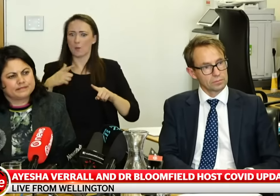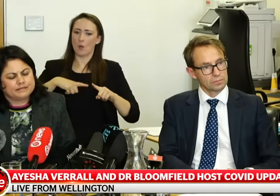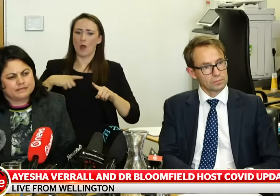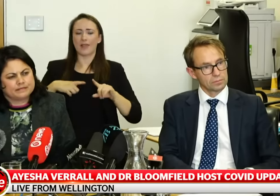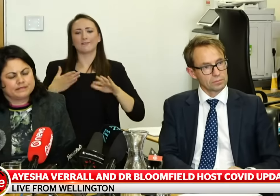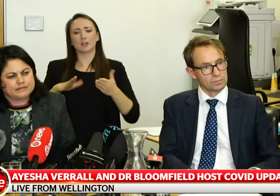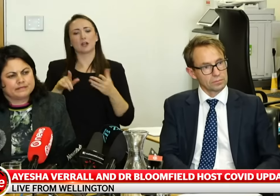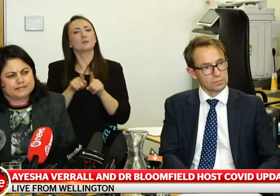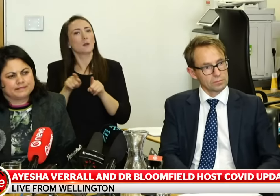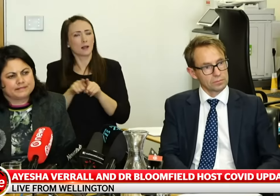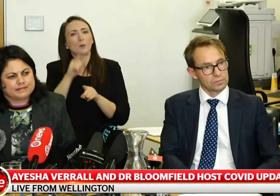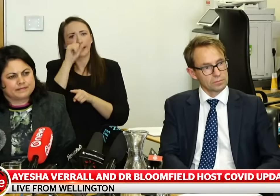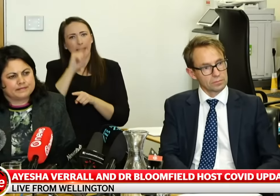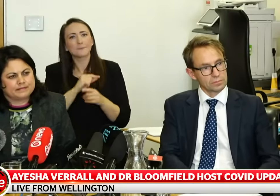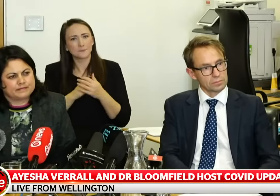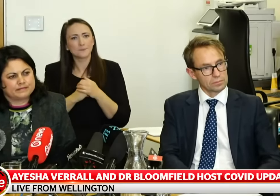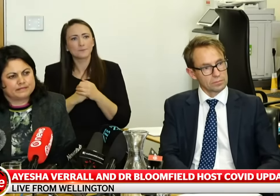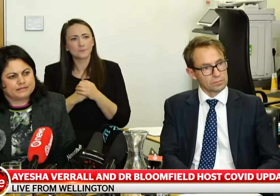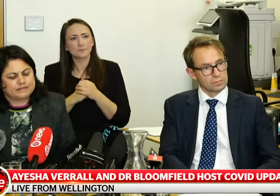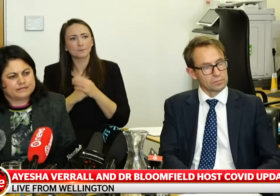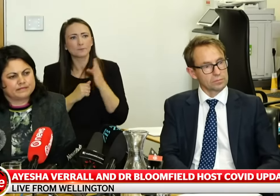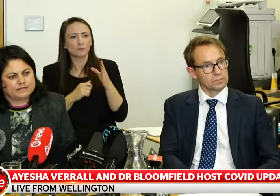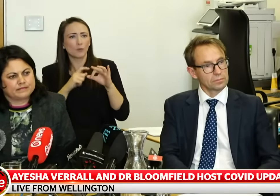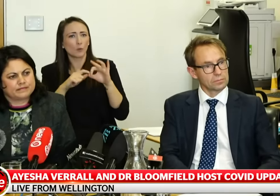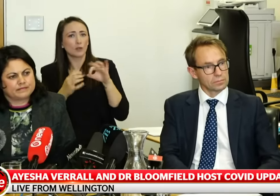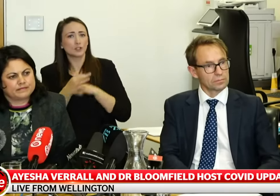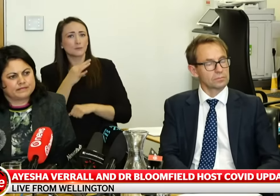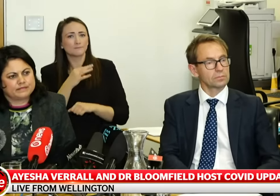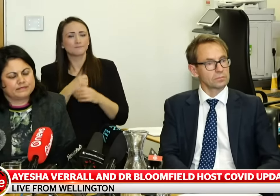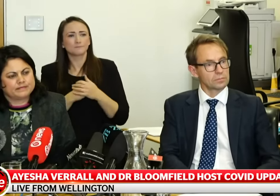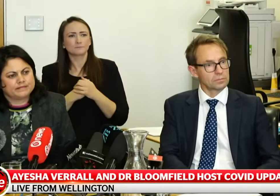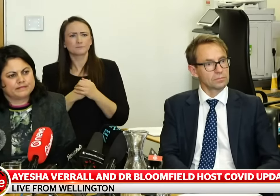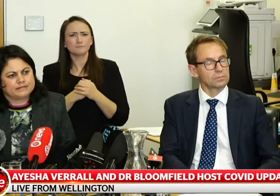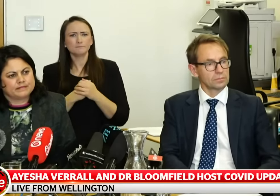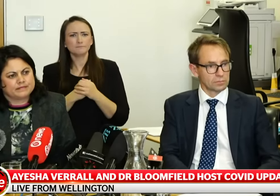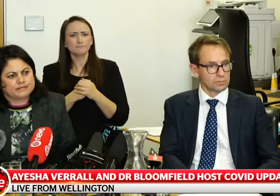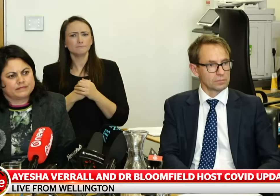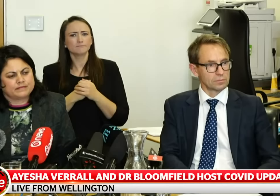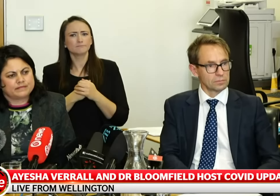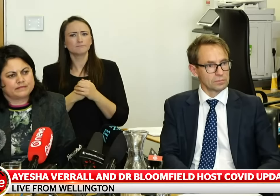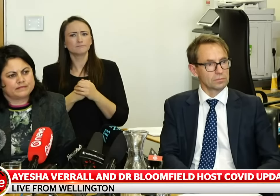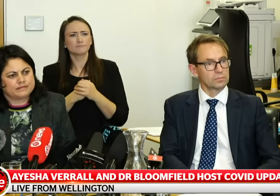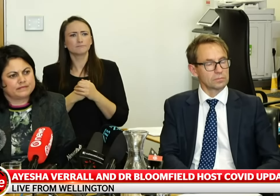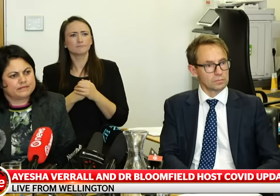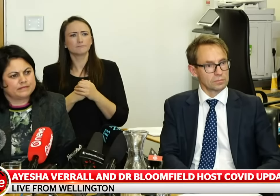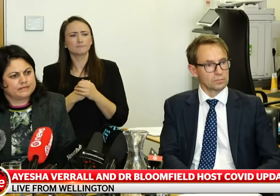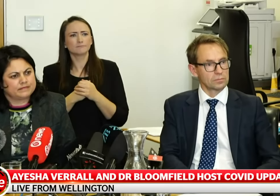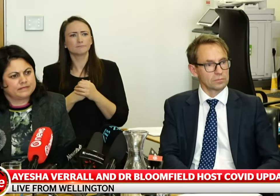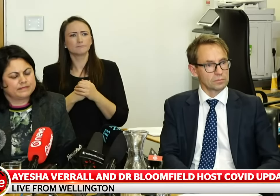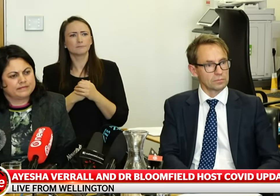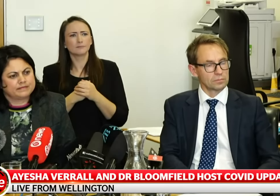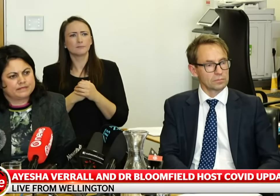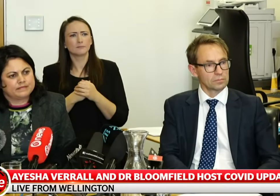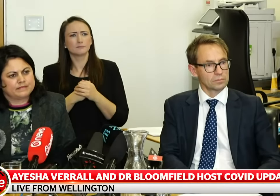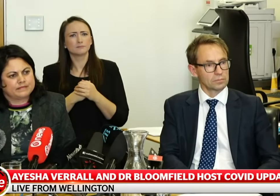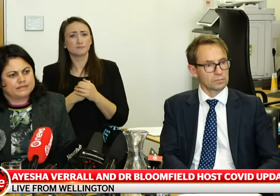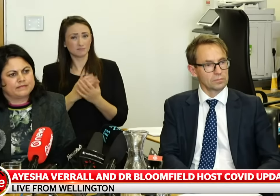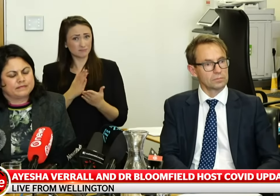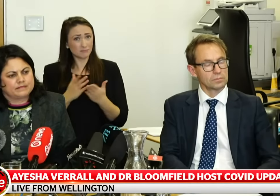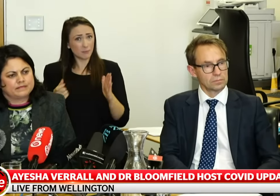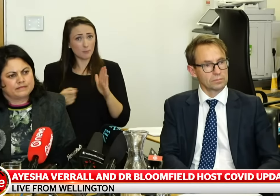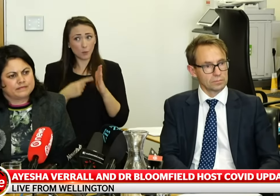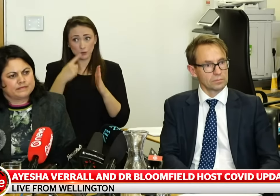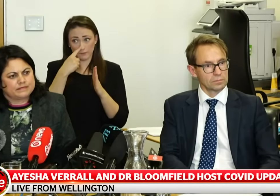information, and how important is it for people to understand that breakdown in terms of the actual number of